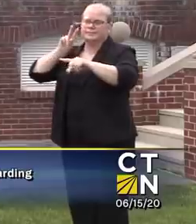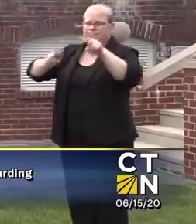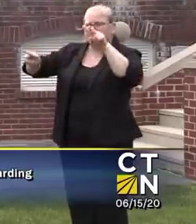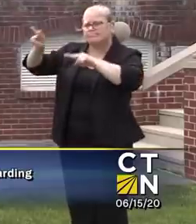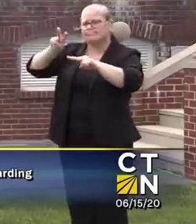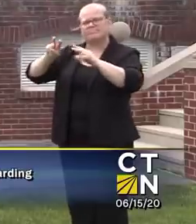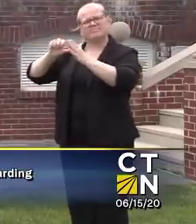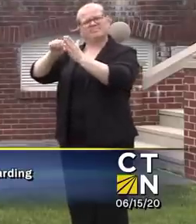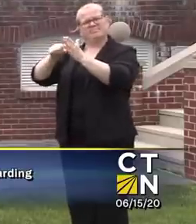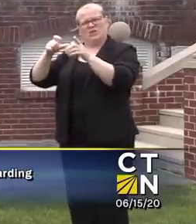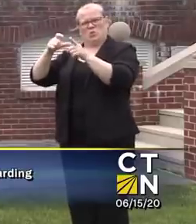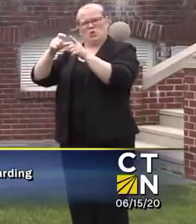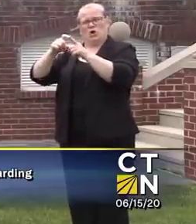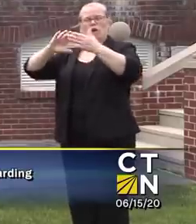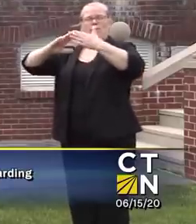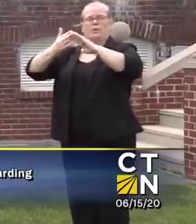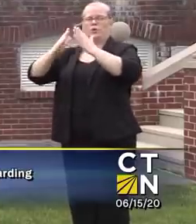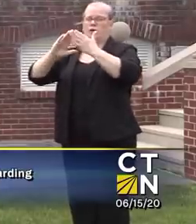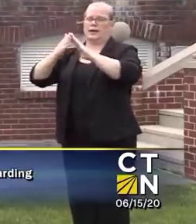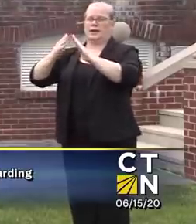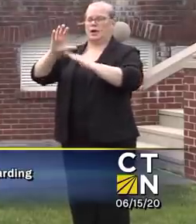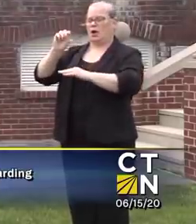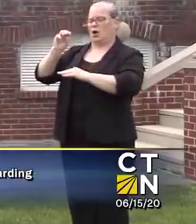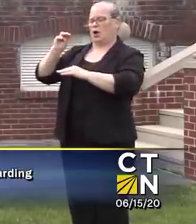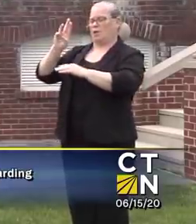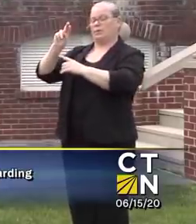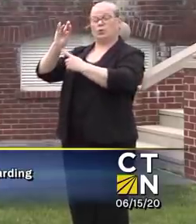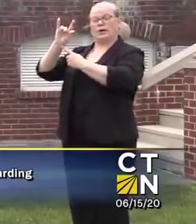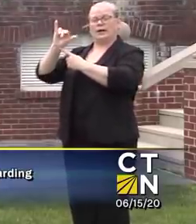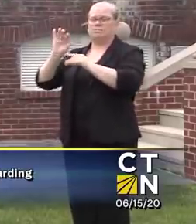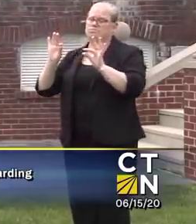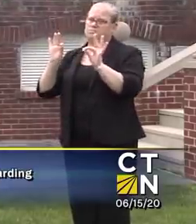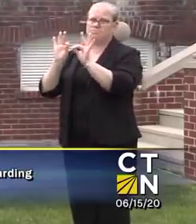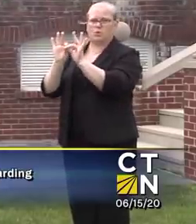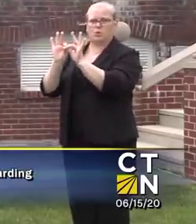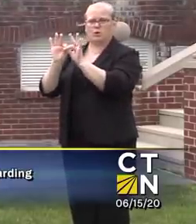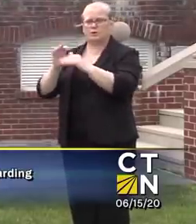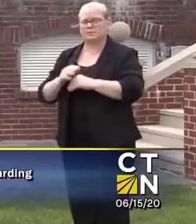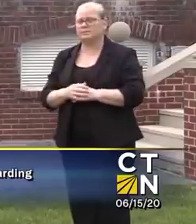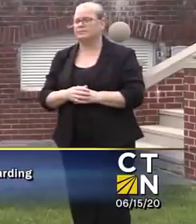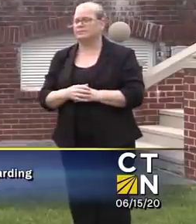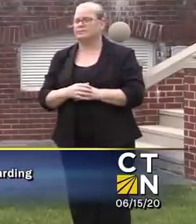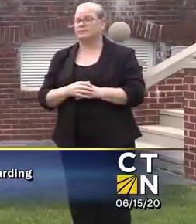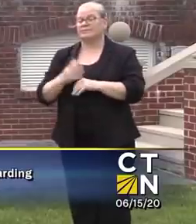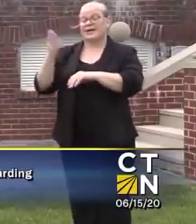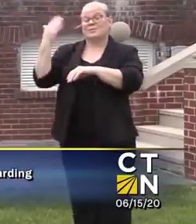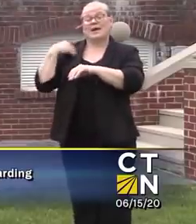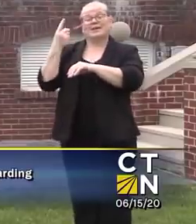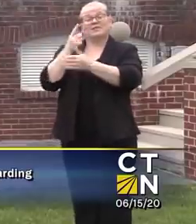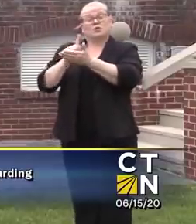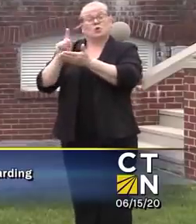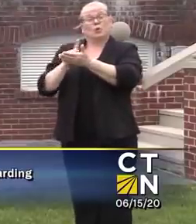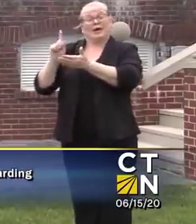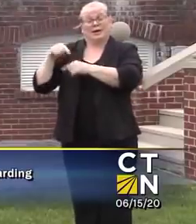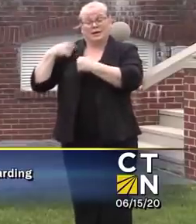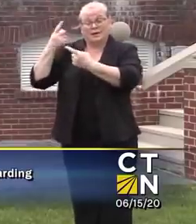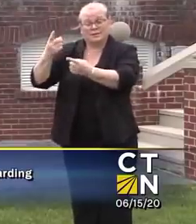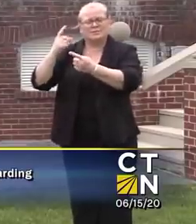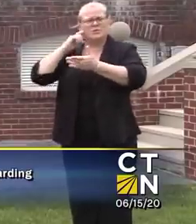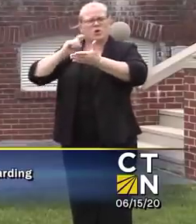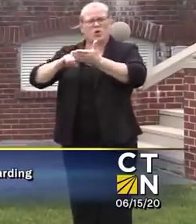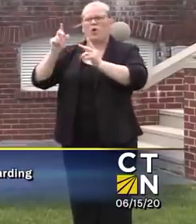community. I think you saw some of that over the last couple of weeks with the protests, and how our state police and